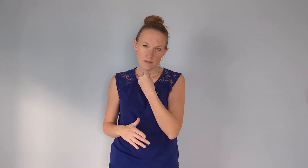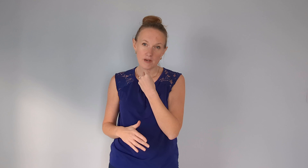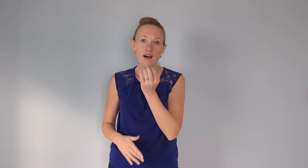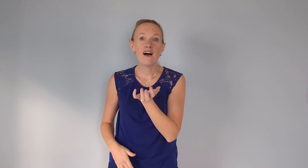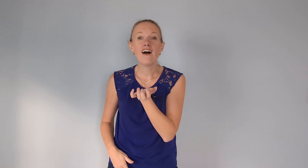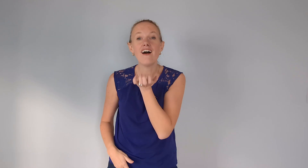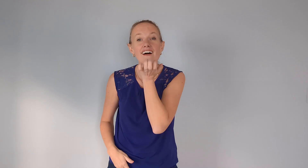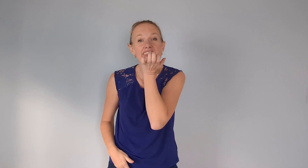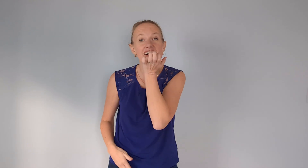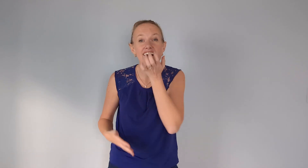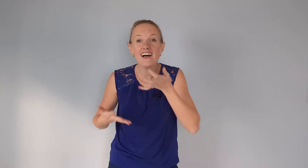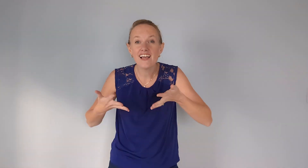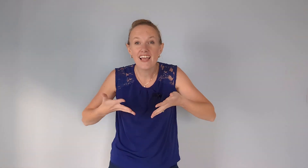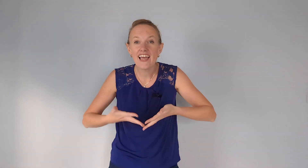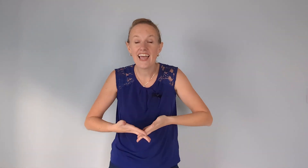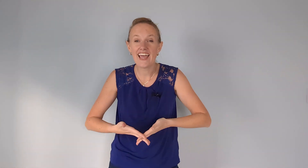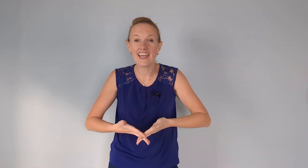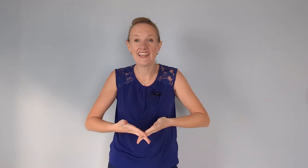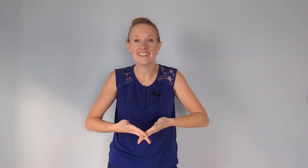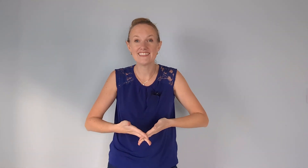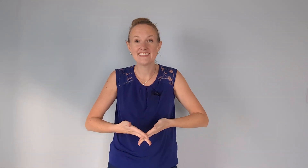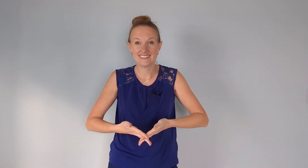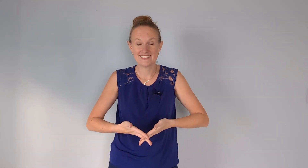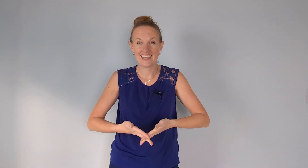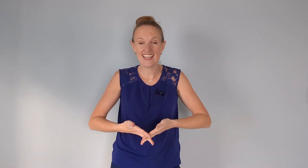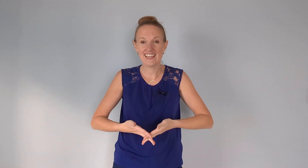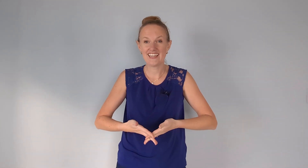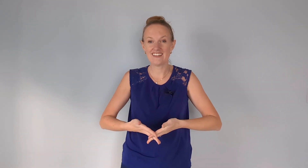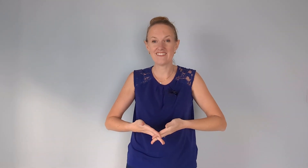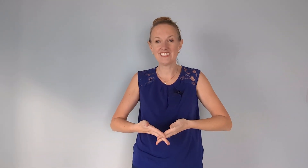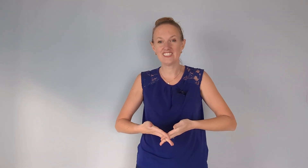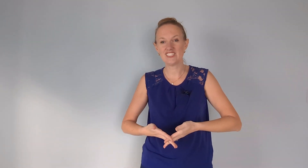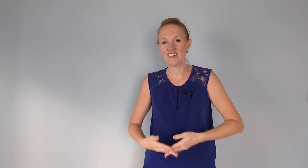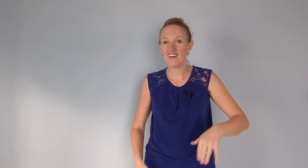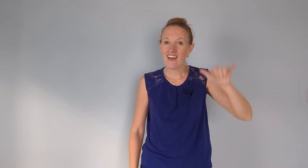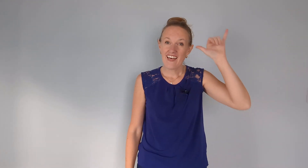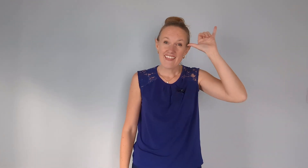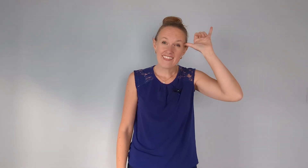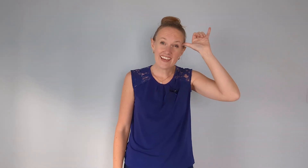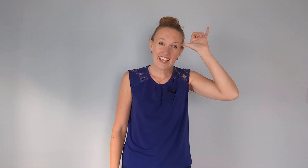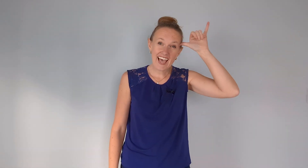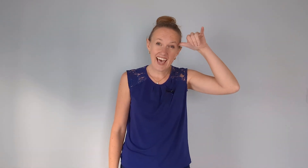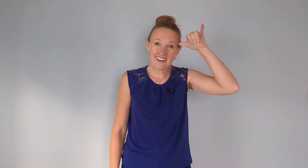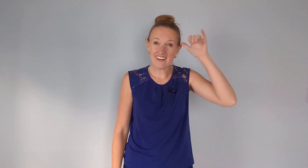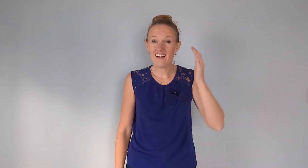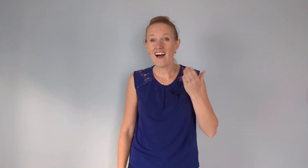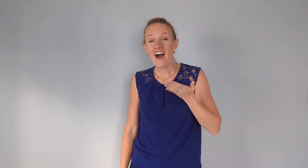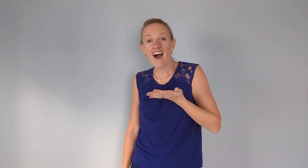asleep on the hay. And then verse 2, the cattle